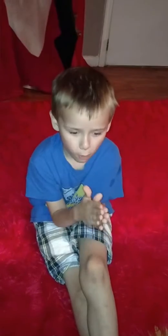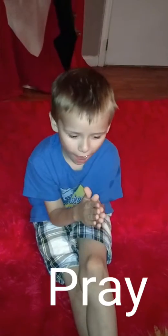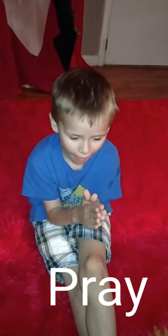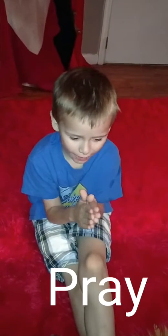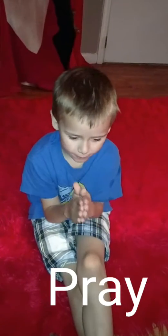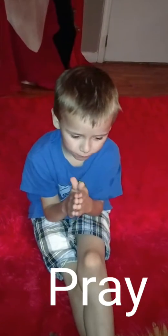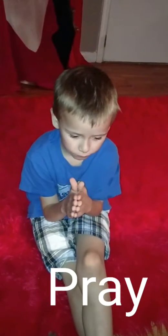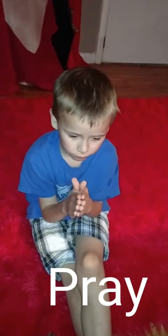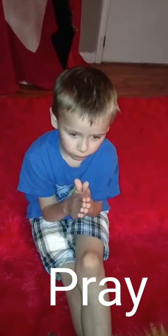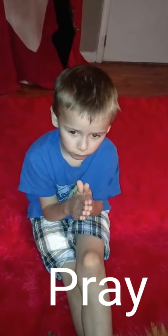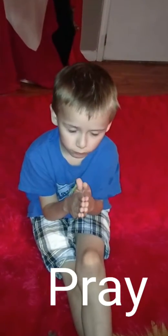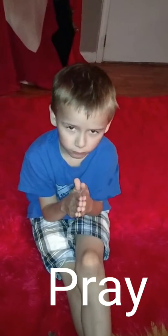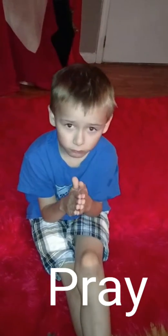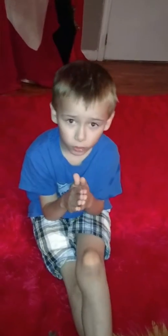sign quiet,